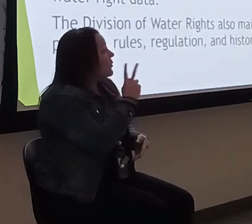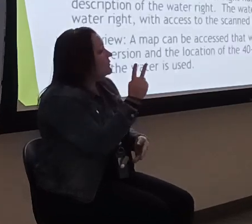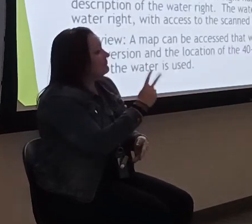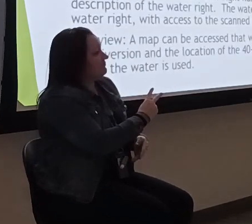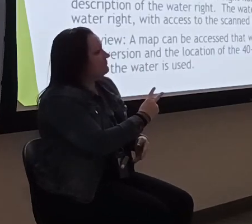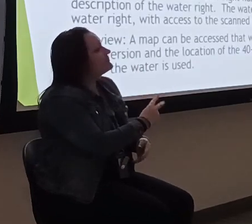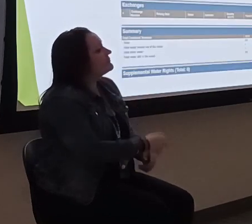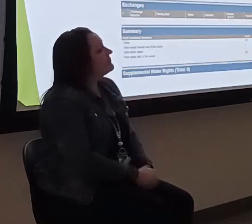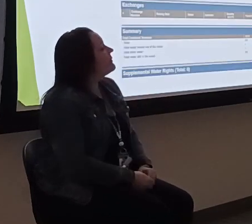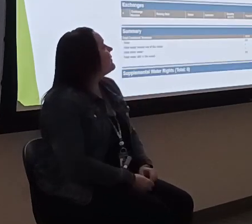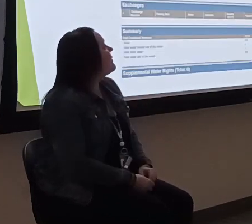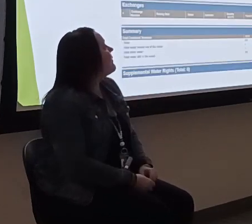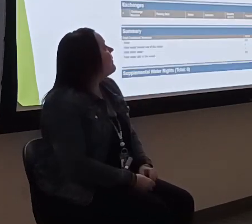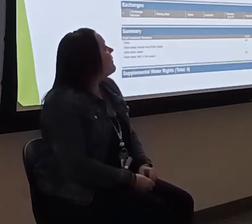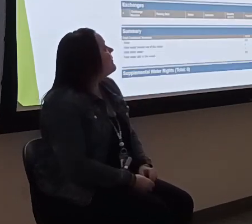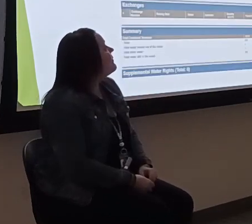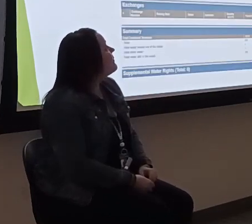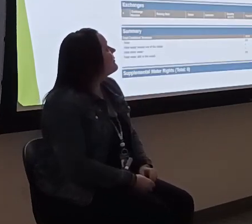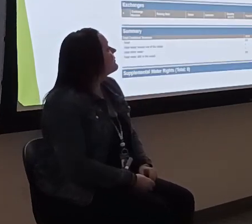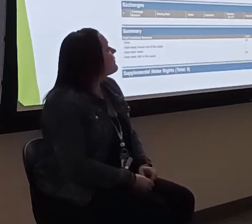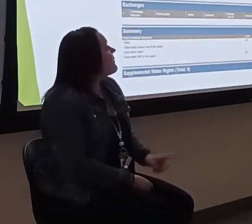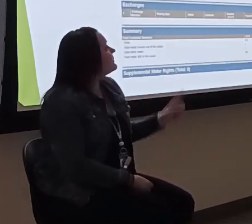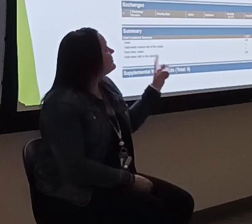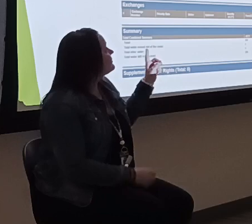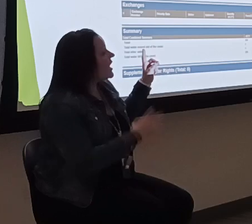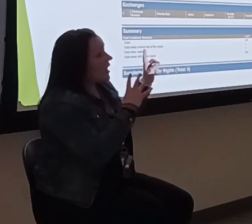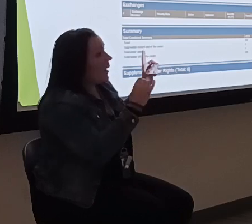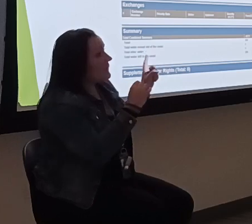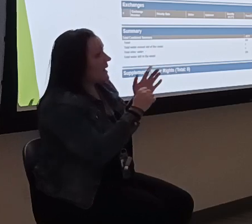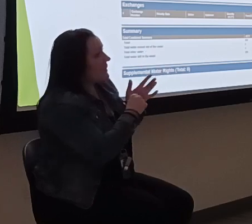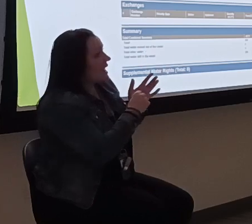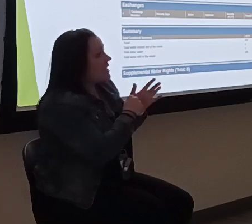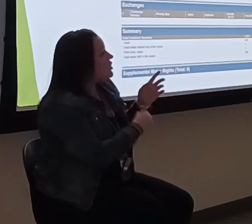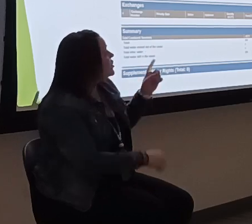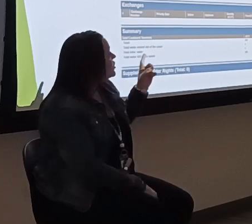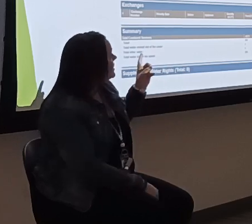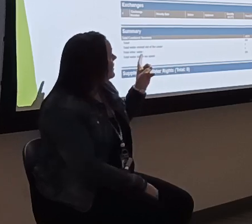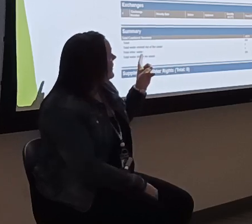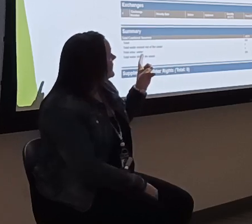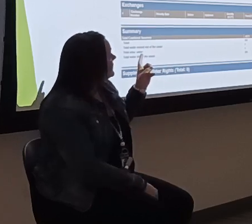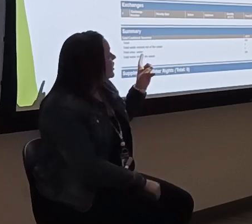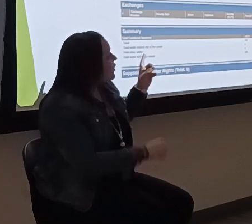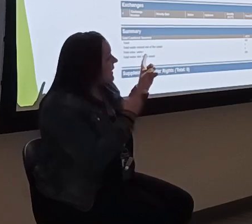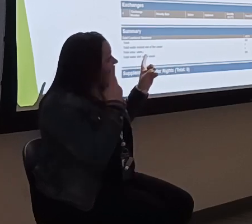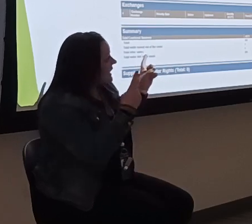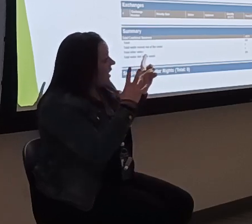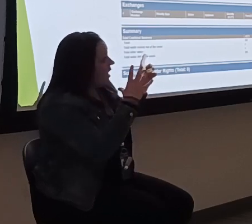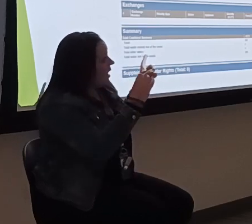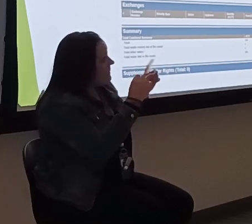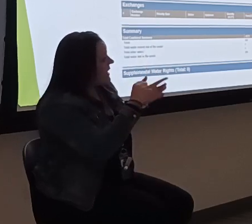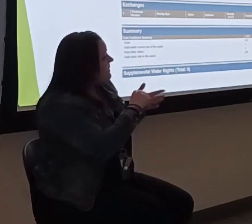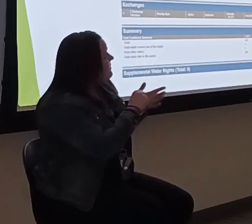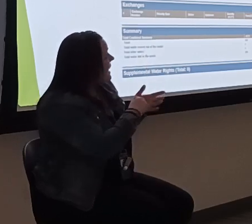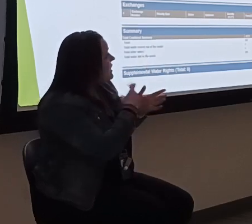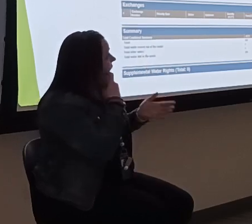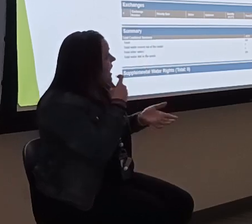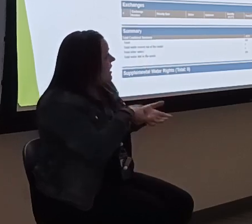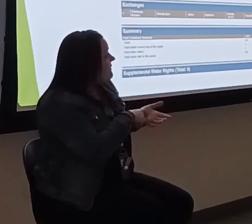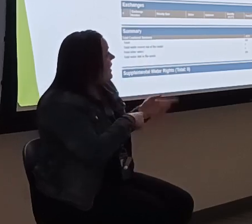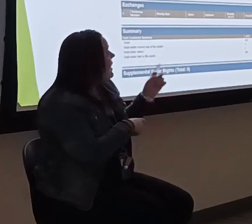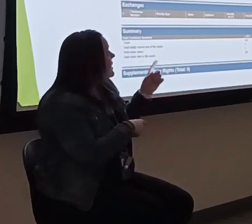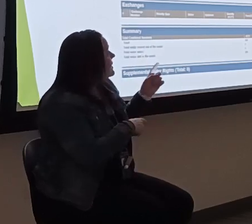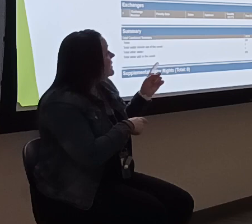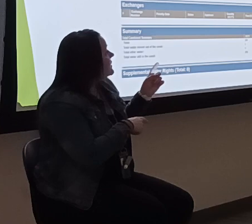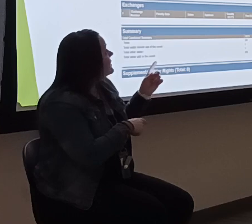like. And this is the company page. You can see the company page identifies